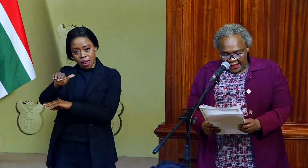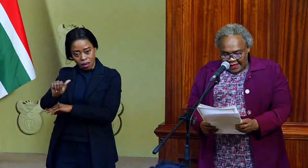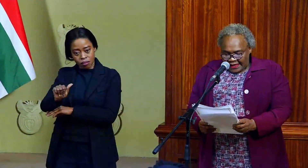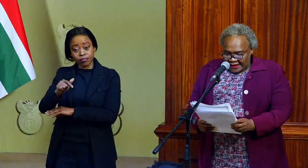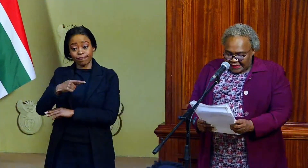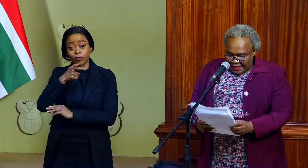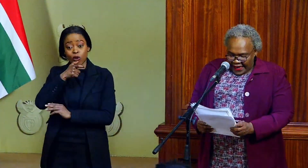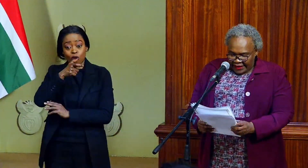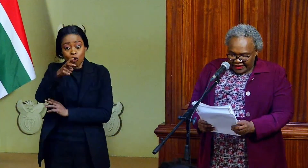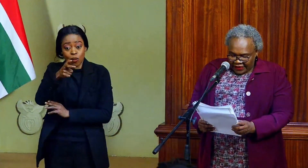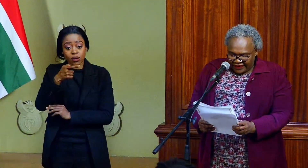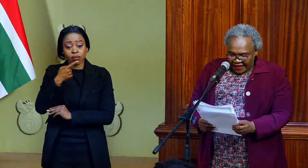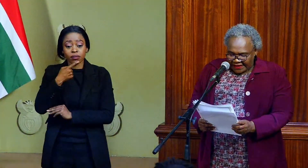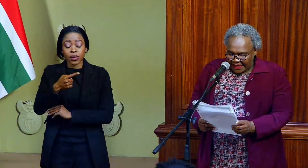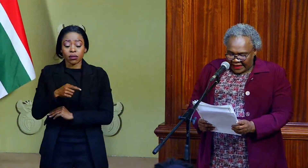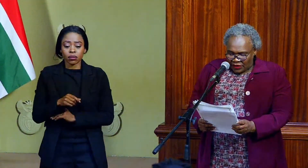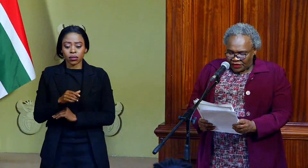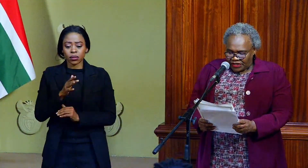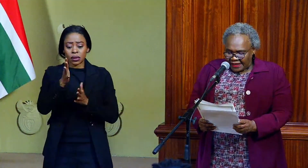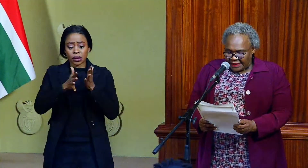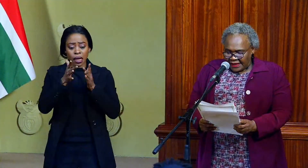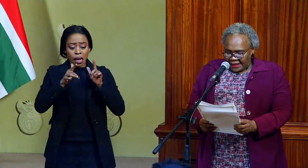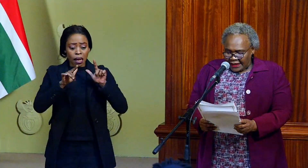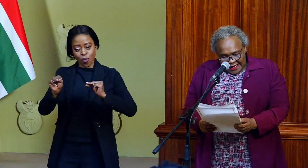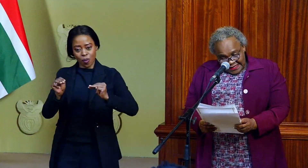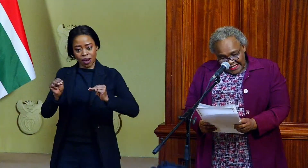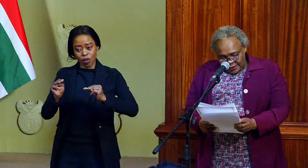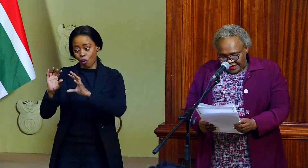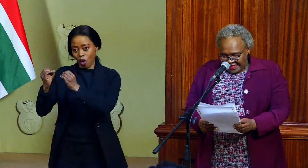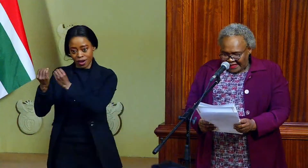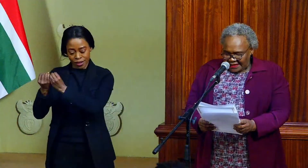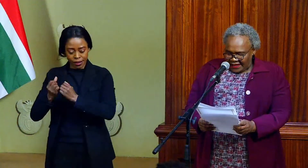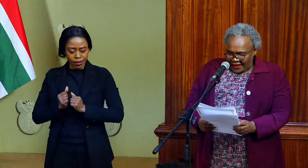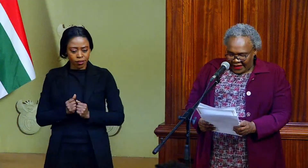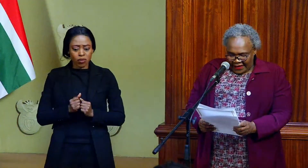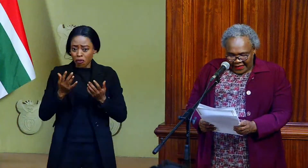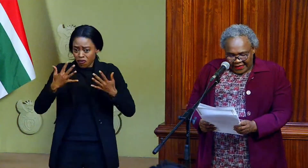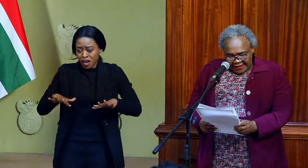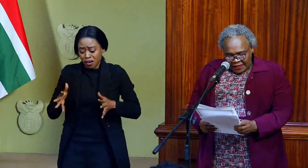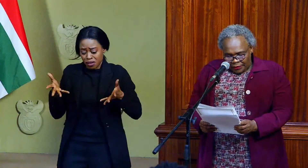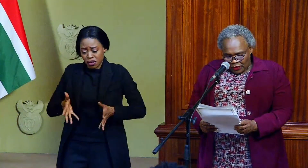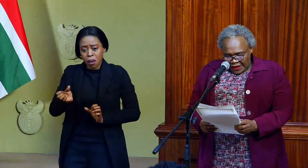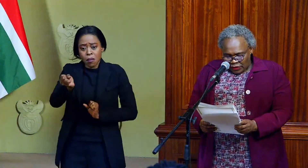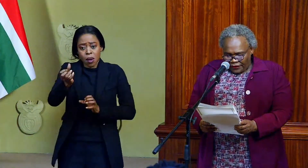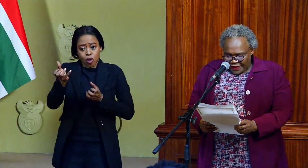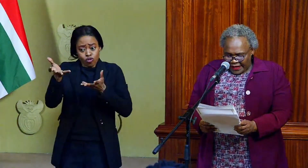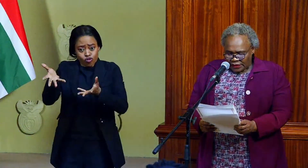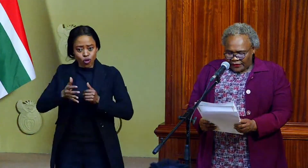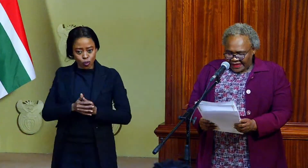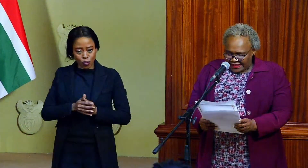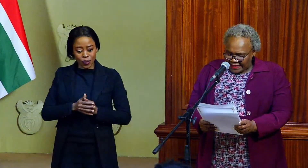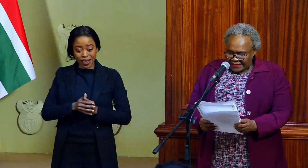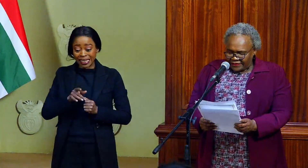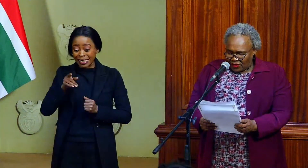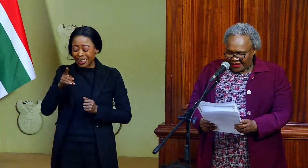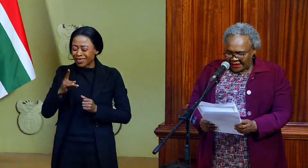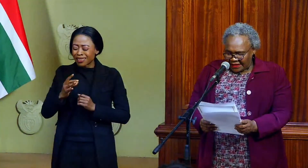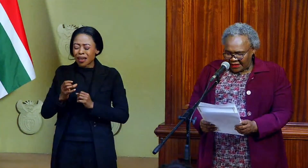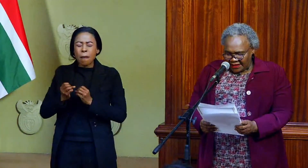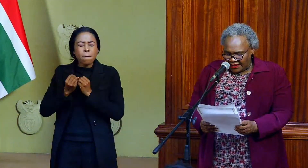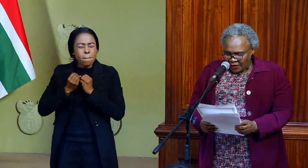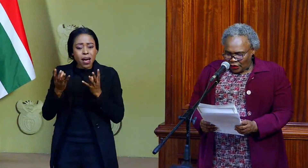quote, "The South African Sign Language Charter, as it has been said here, it is a product of years of